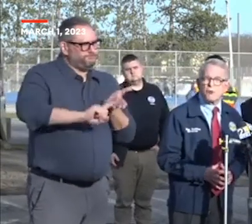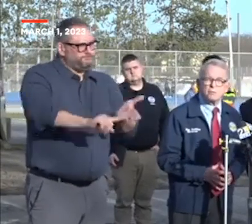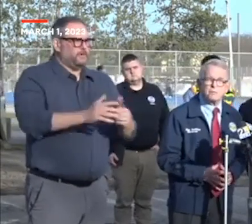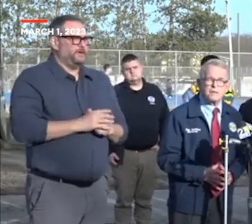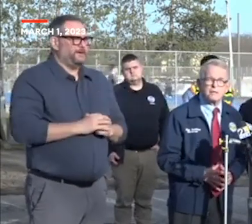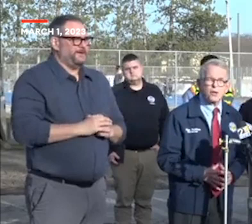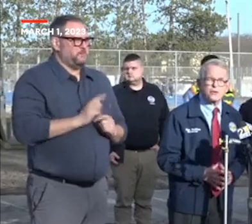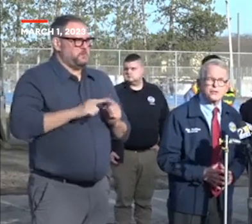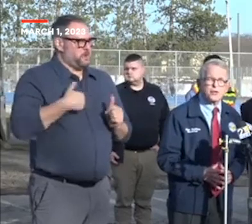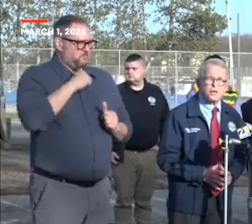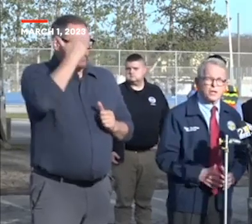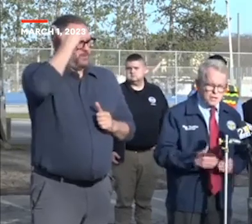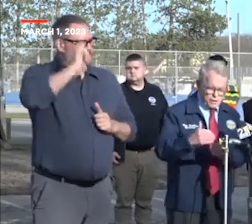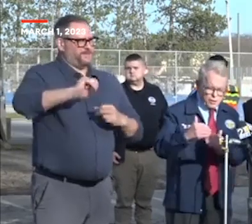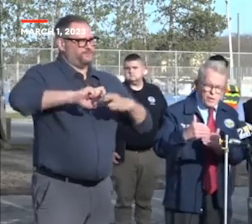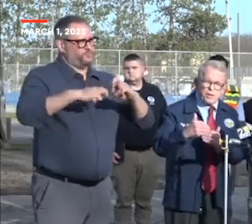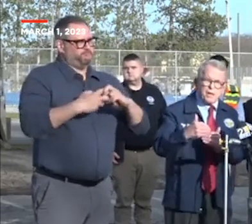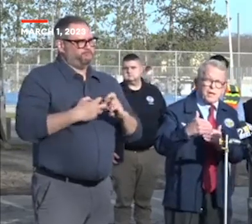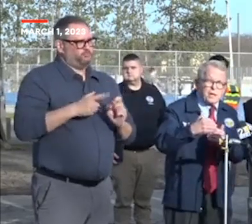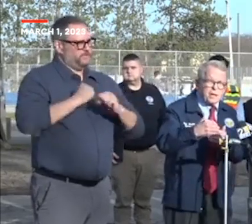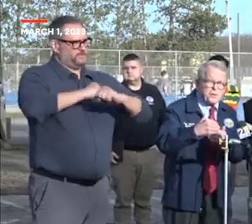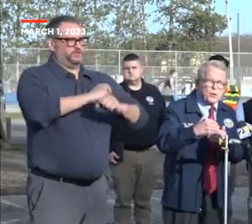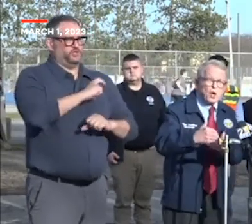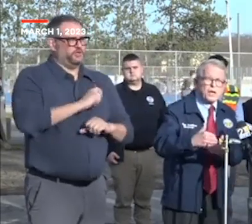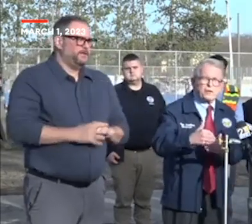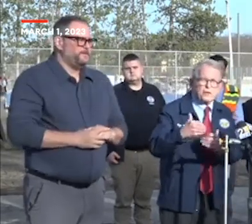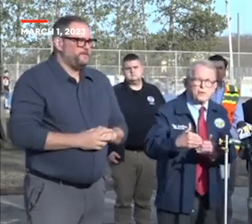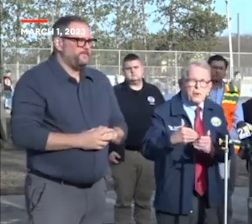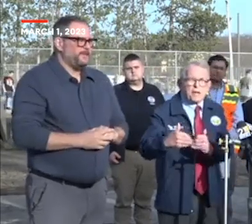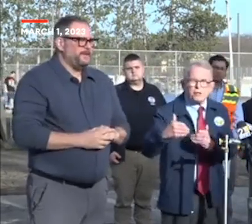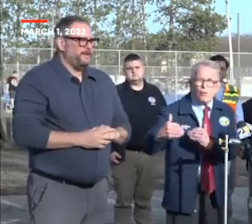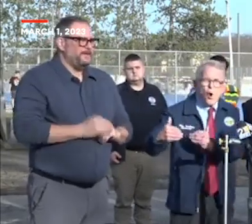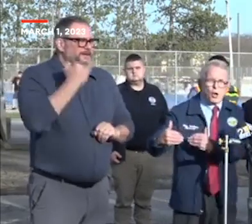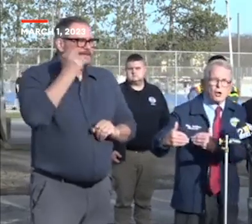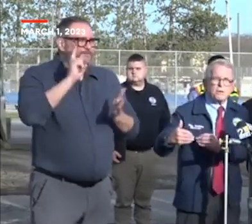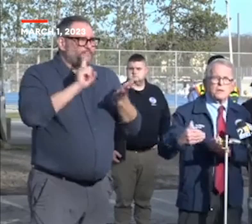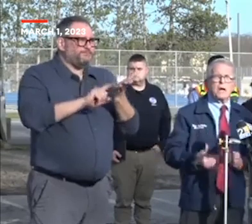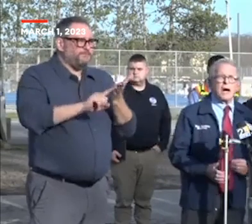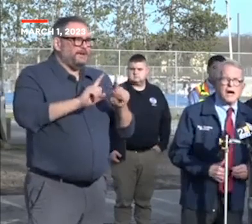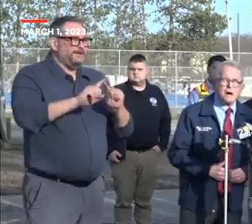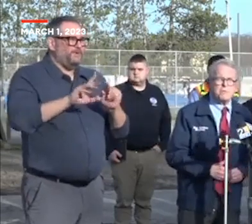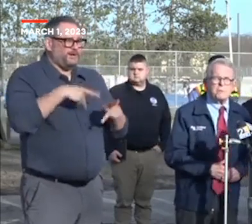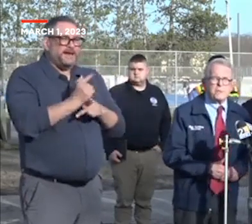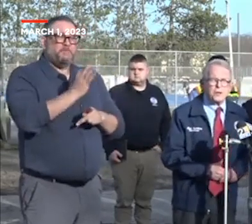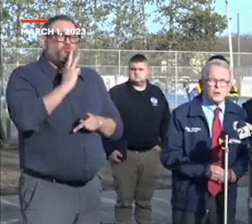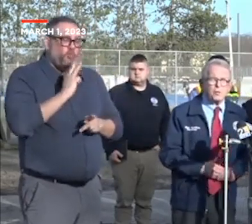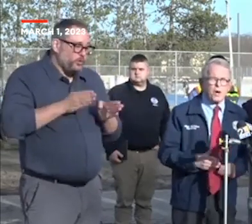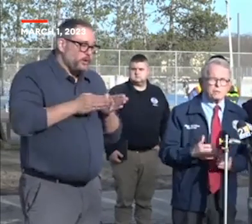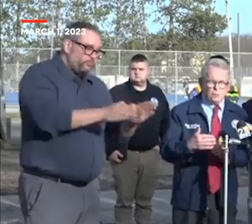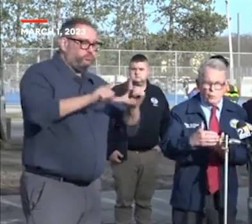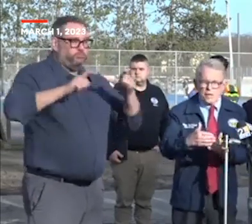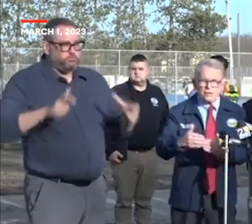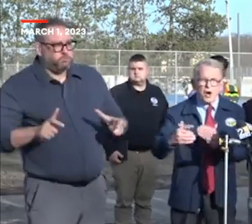a problem in regard to security. You know, if you look at the different bodies of water, you know,